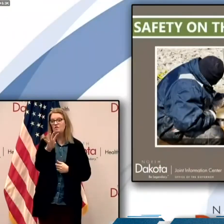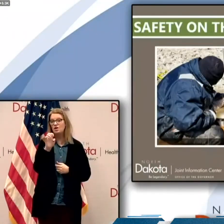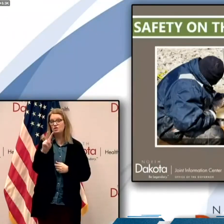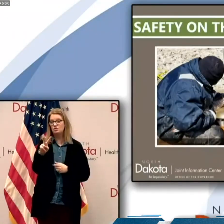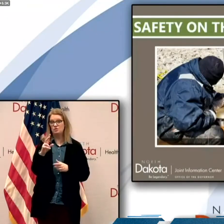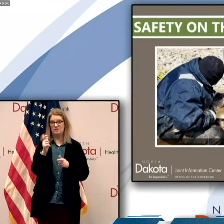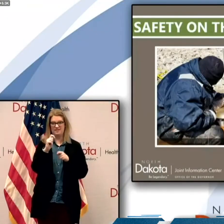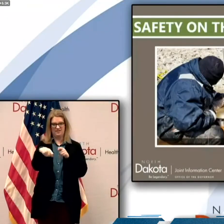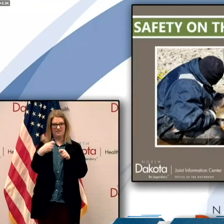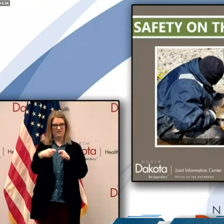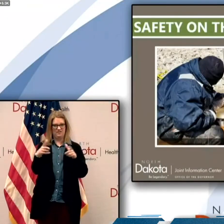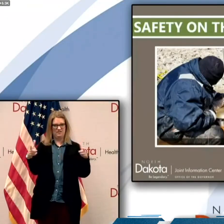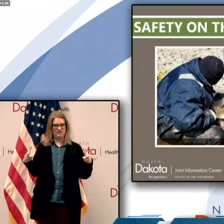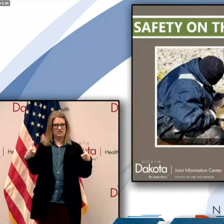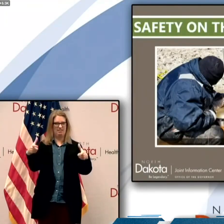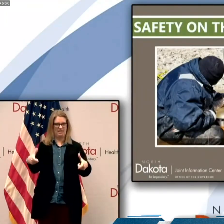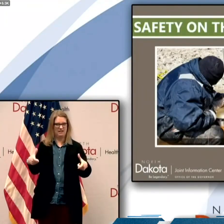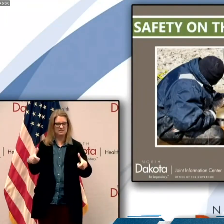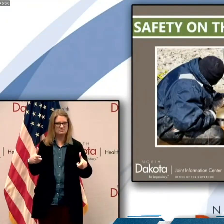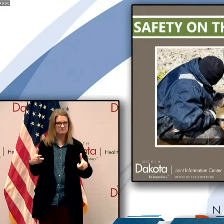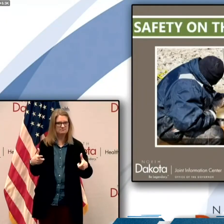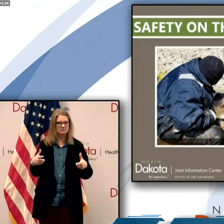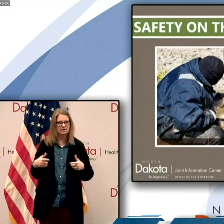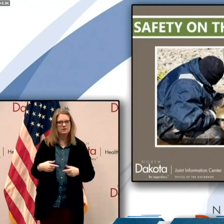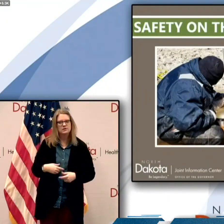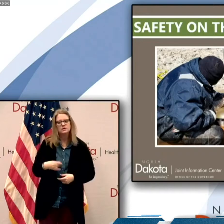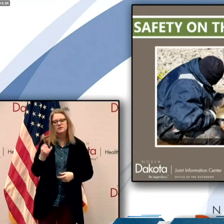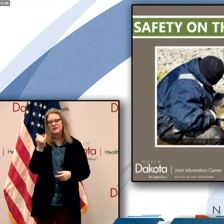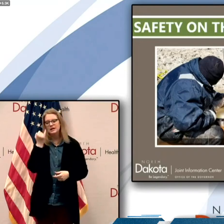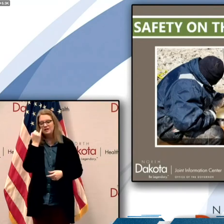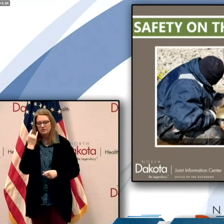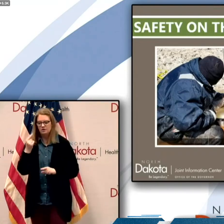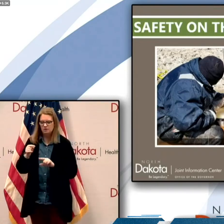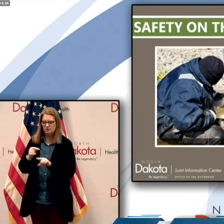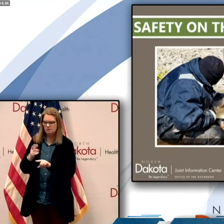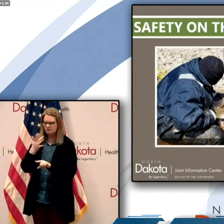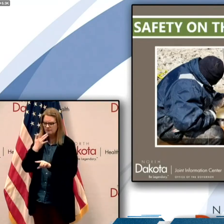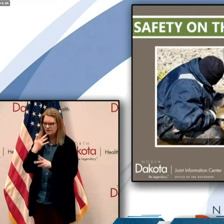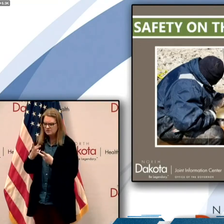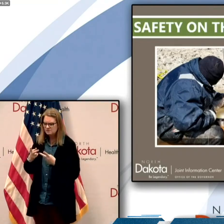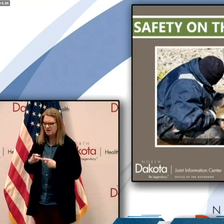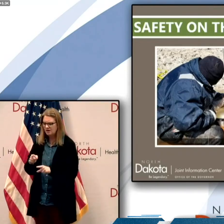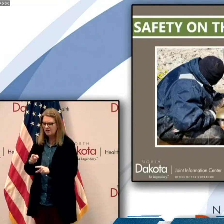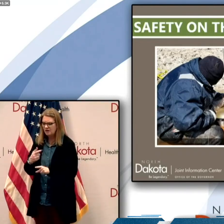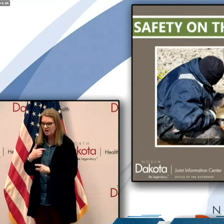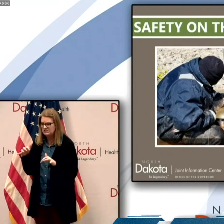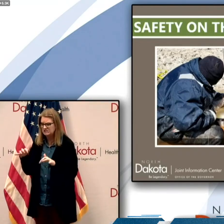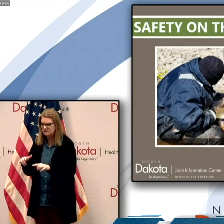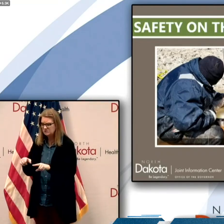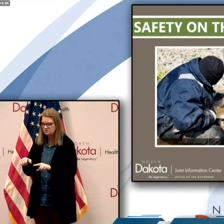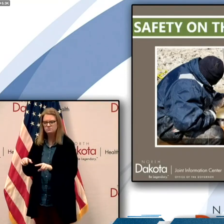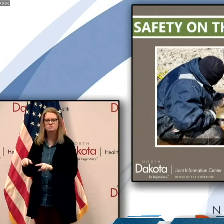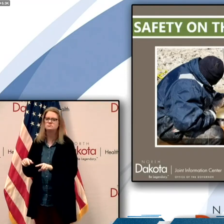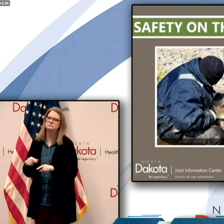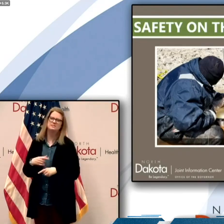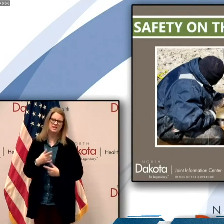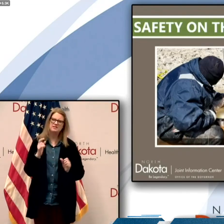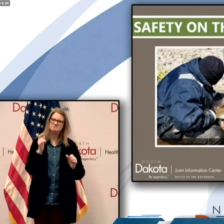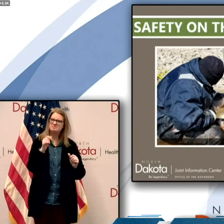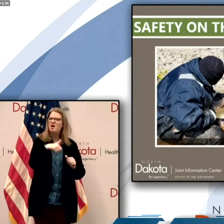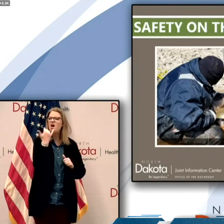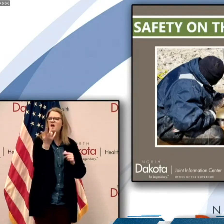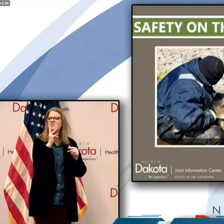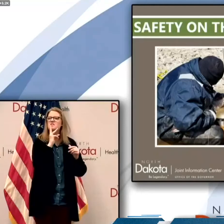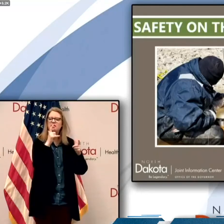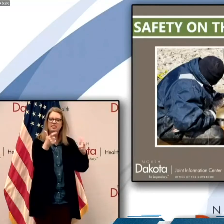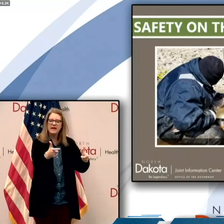fishing lakes. So again, if you feel like that someone's in your favorite spot, there has to be hundreds of lakes in North Dakota that you've never even launched a boat